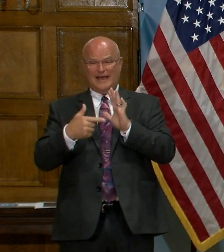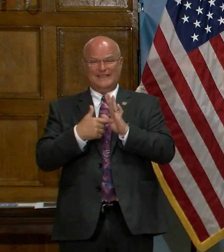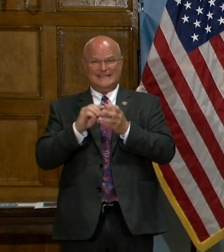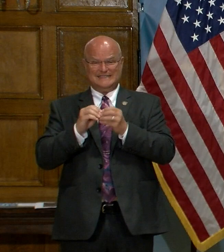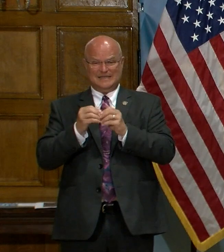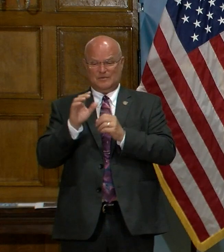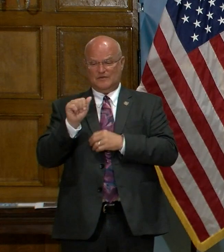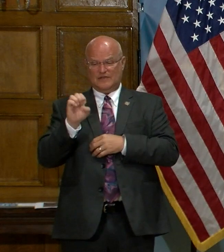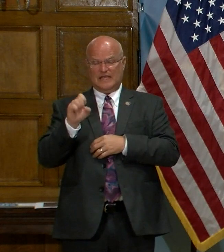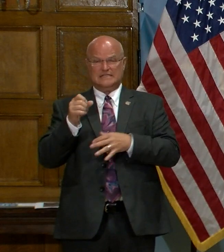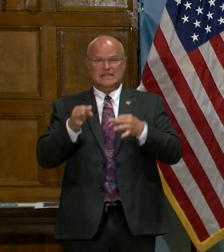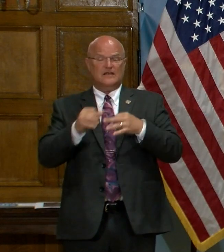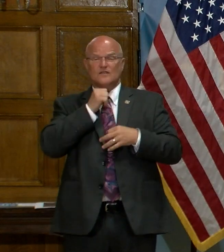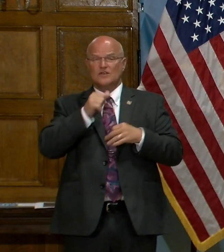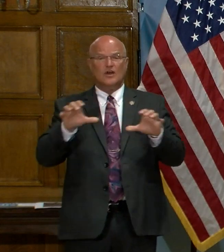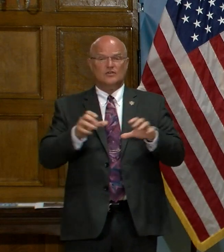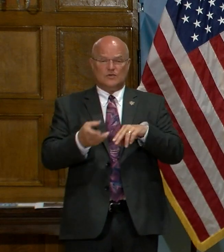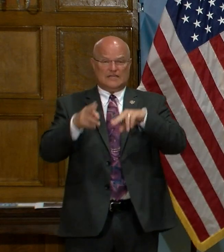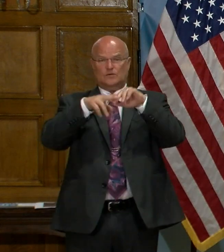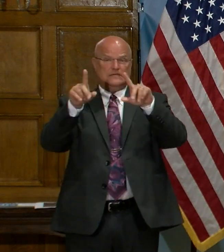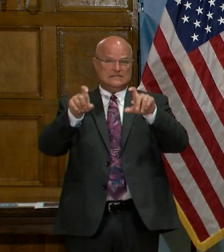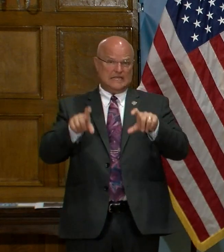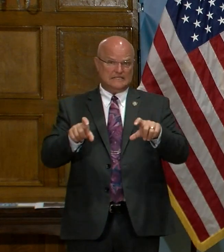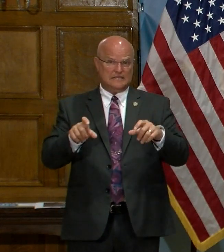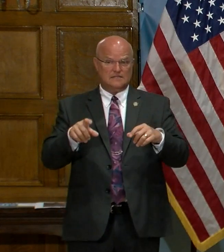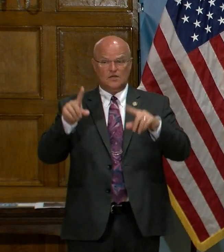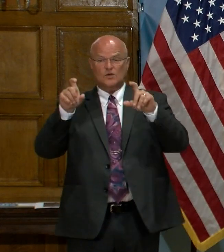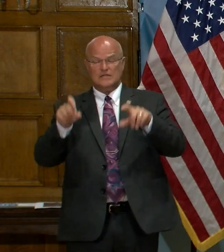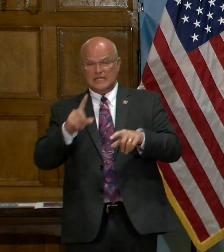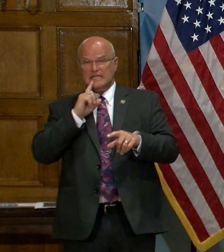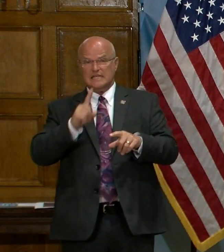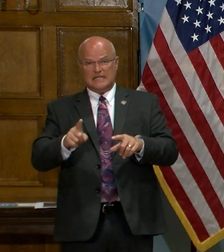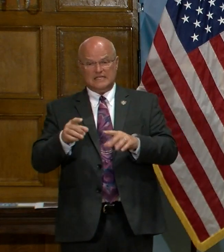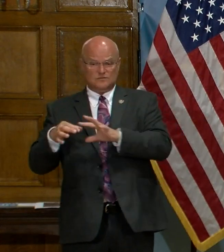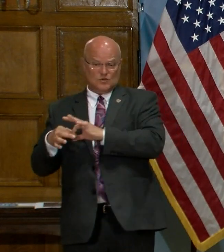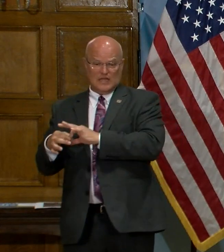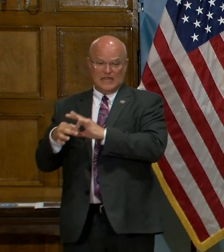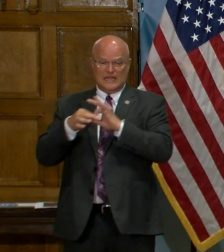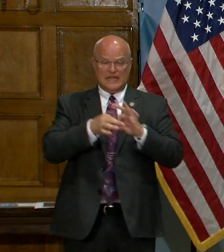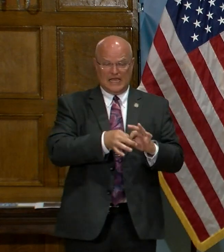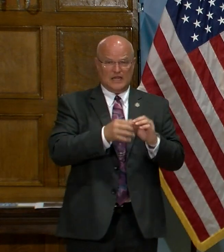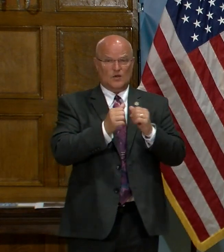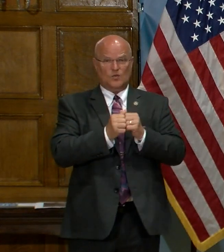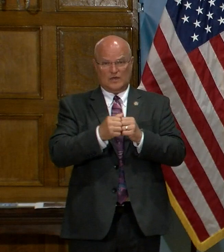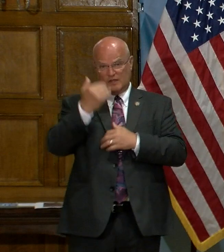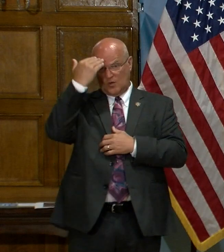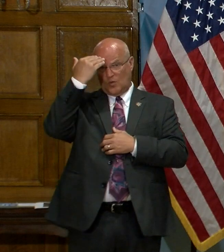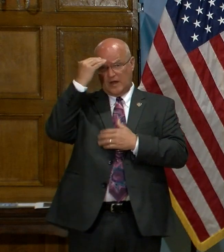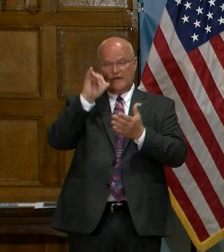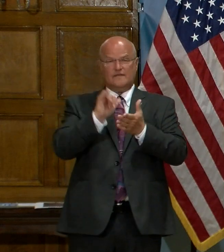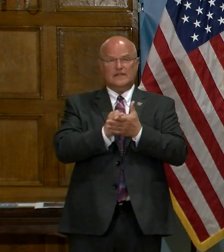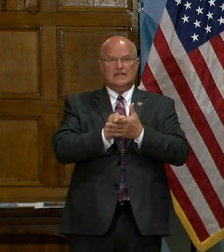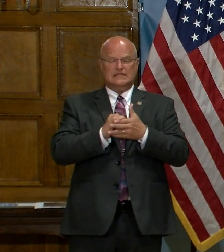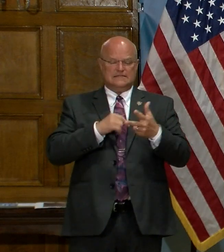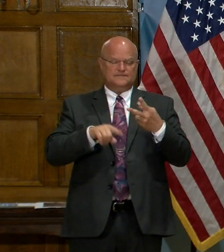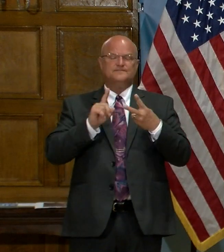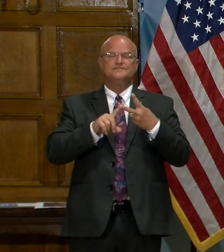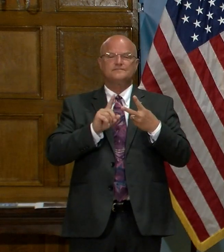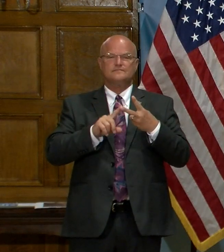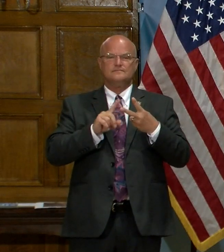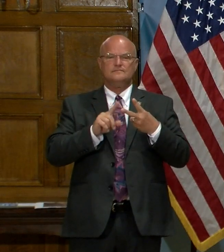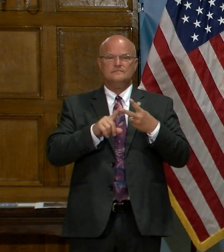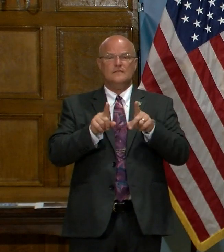this number of cases if we were not doing increased testing. So testing is very related to being aware of this.